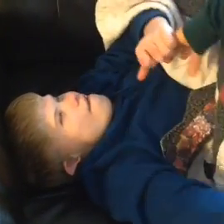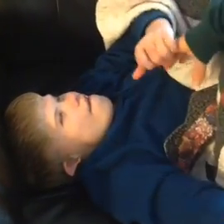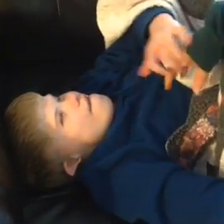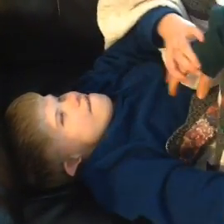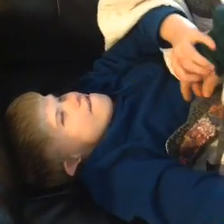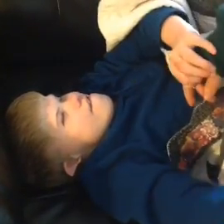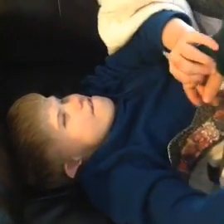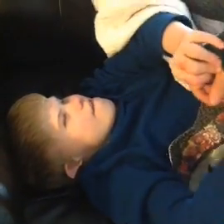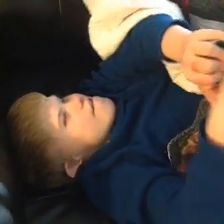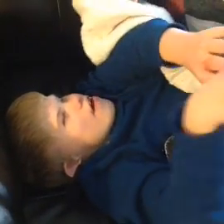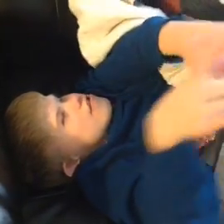Mommy will get it.